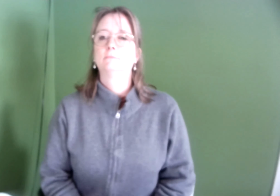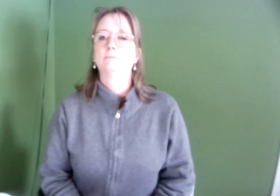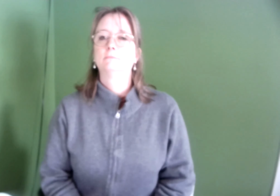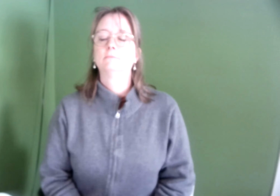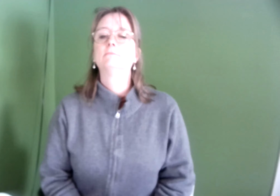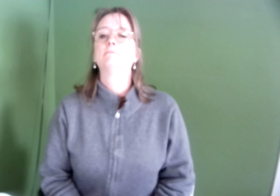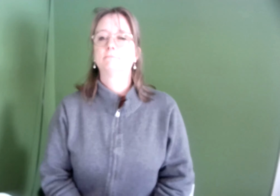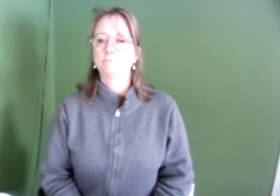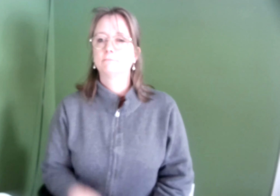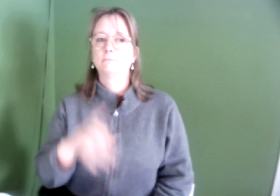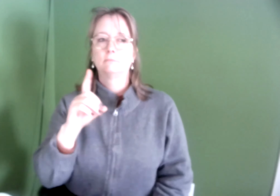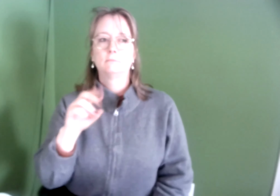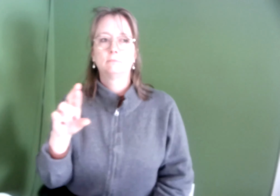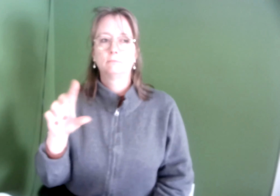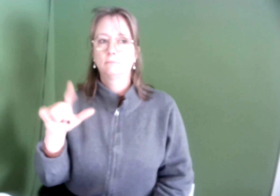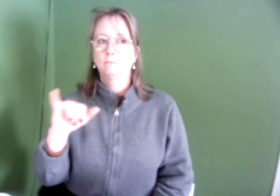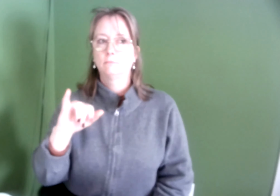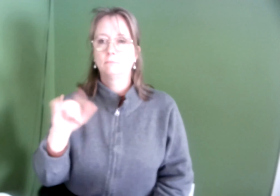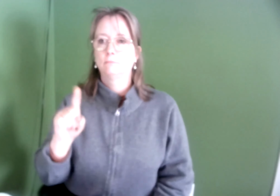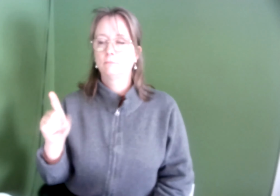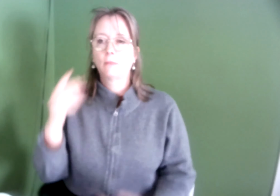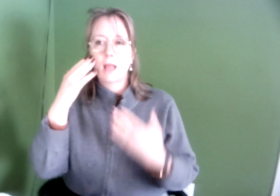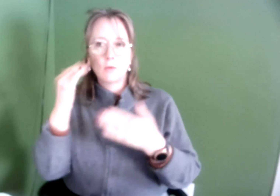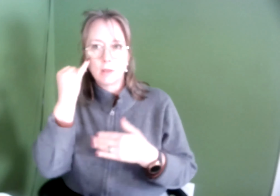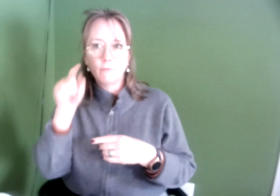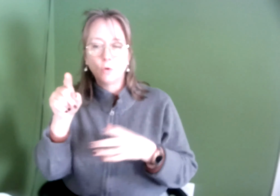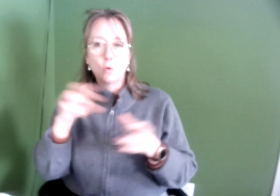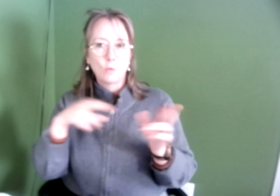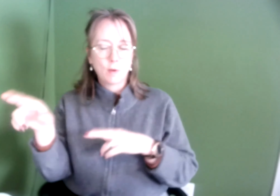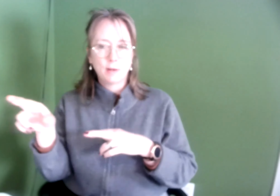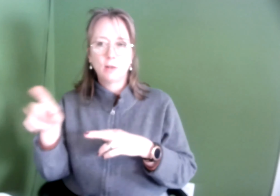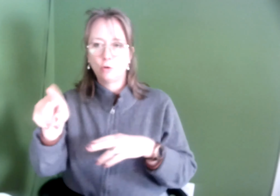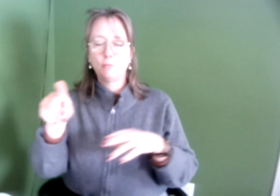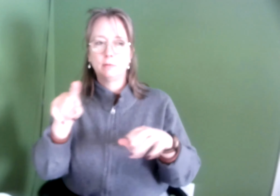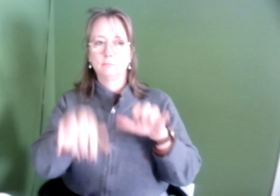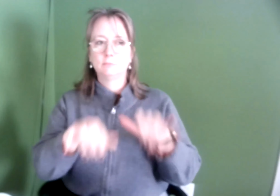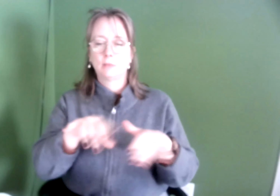So Dr. Liz, I don't know if you're ready. You've been capturing this on a spreadsheet.